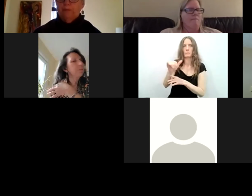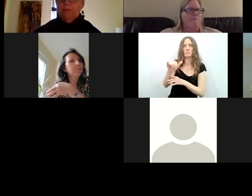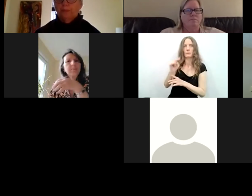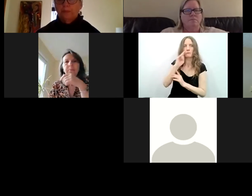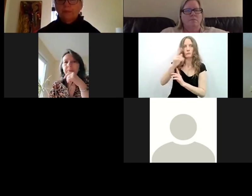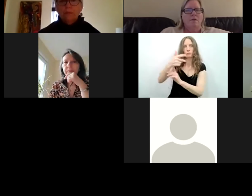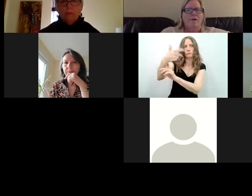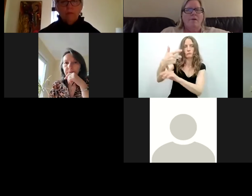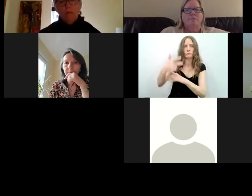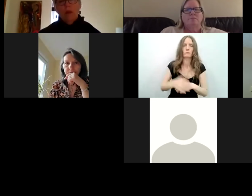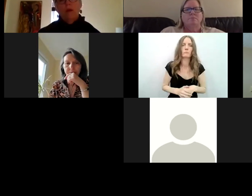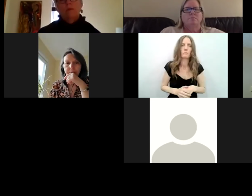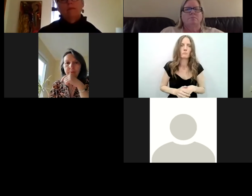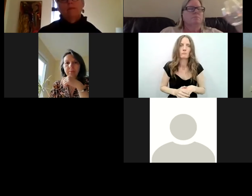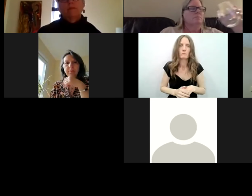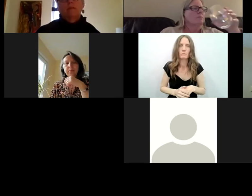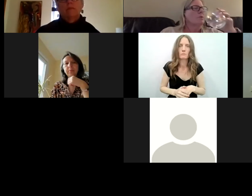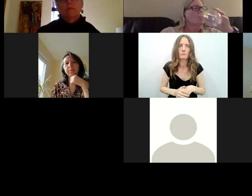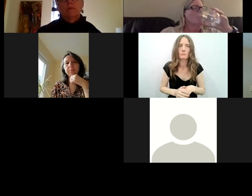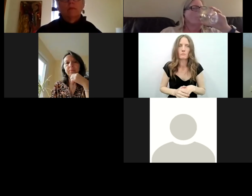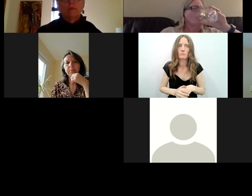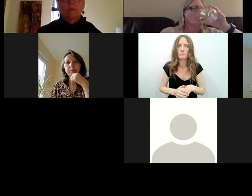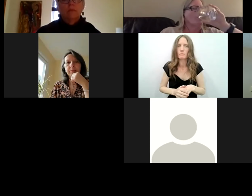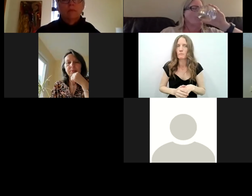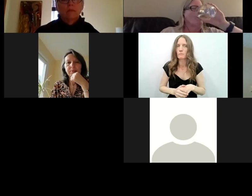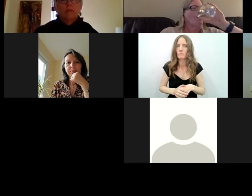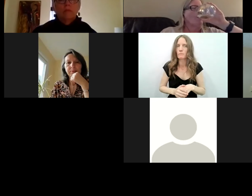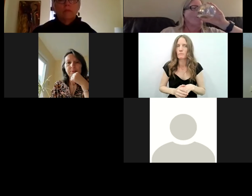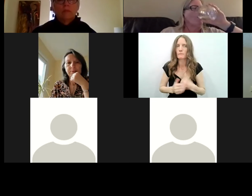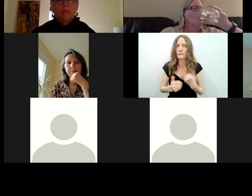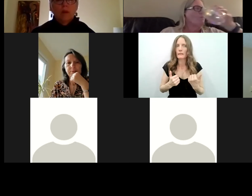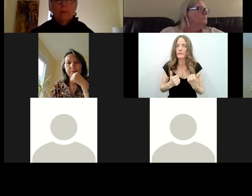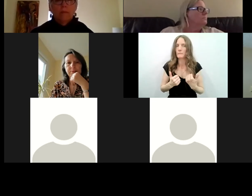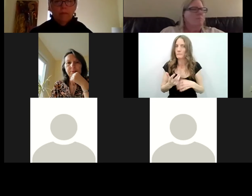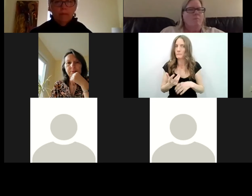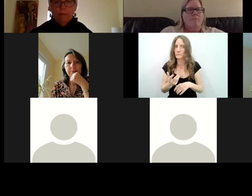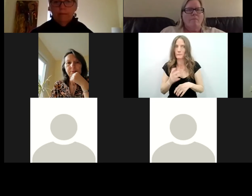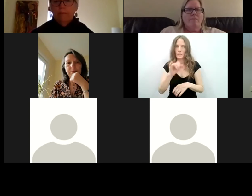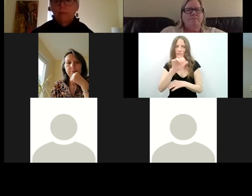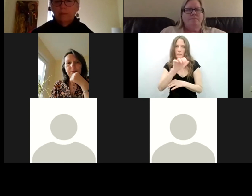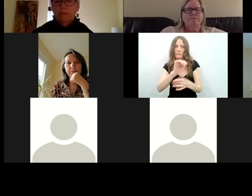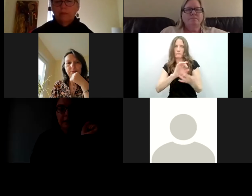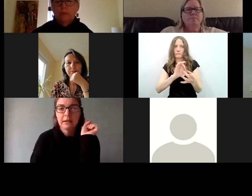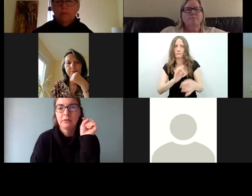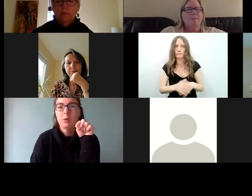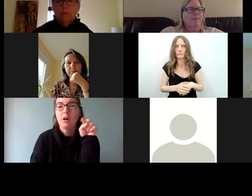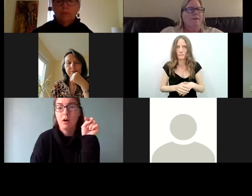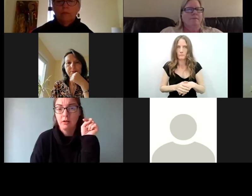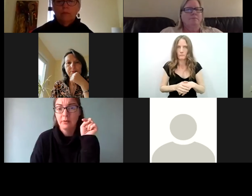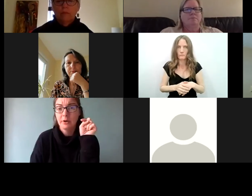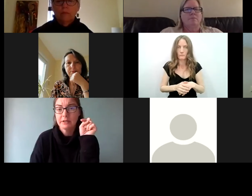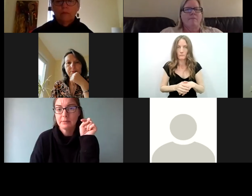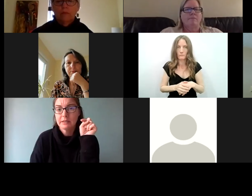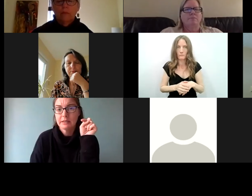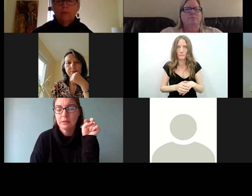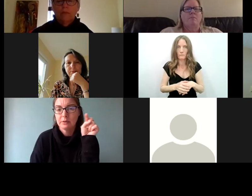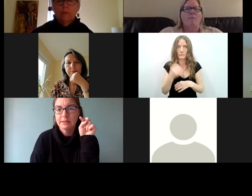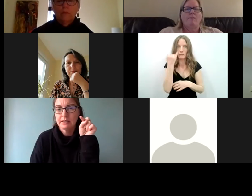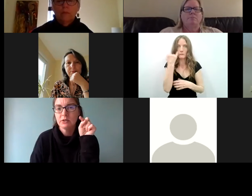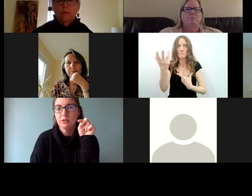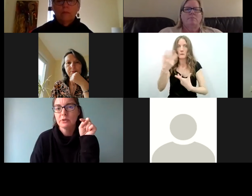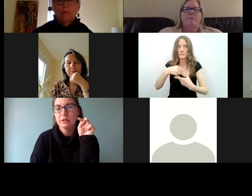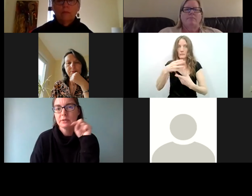So Karen and Jessica, can you weigh in on that? If you want all of the participants to be